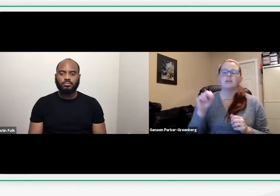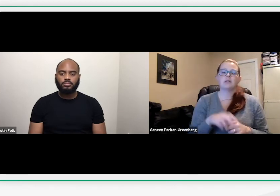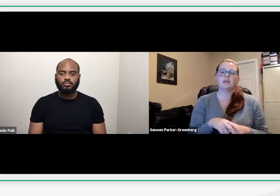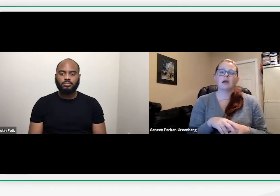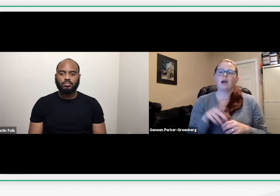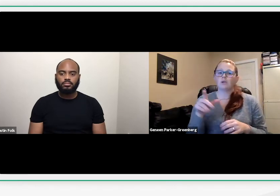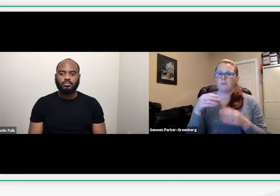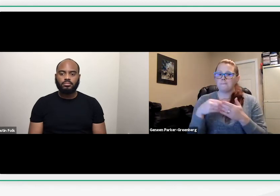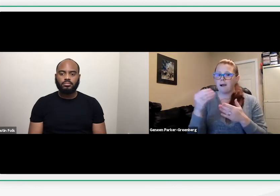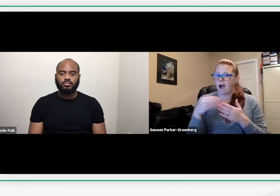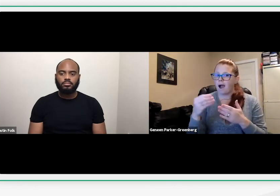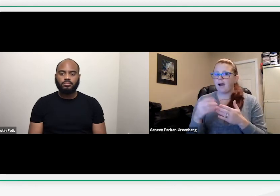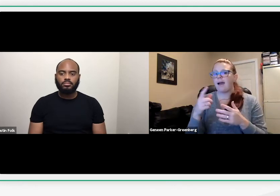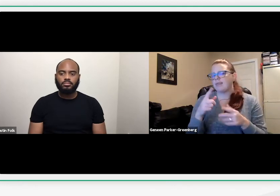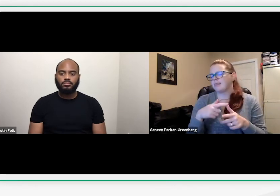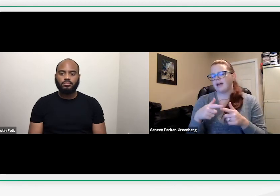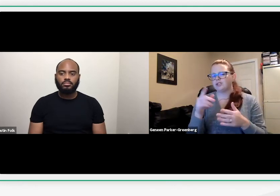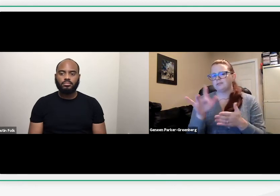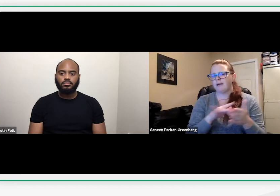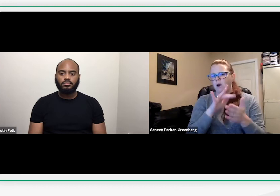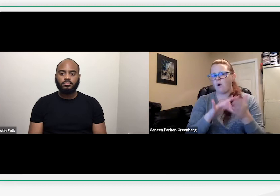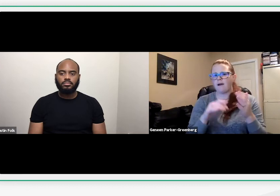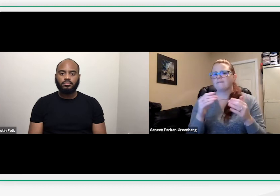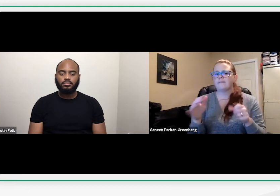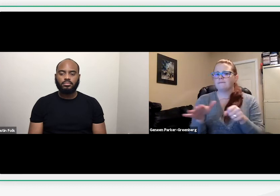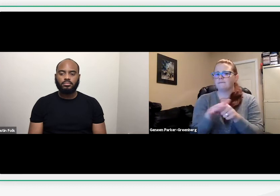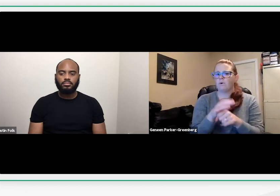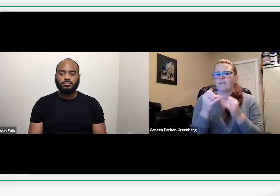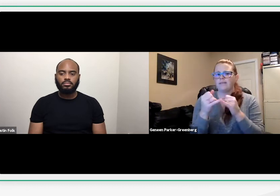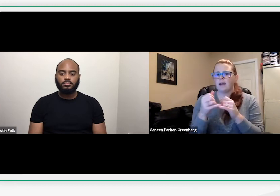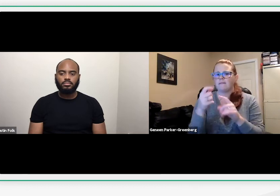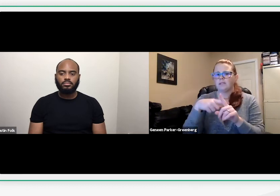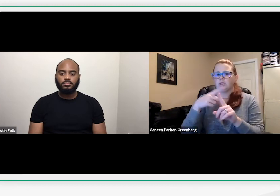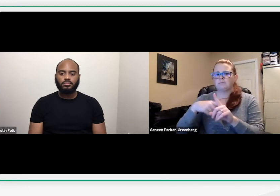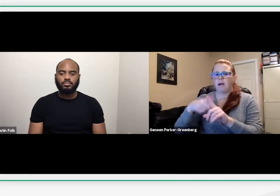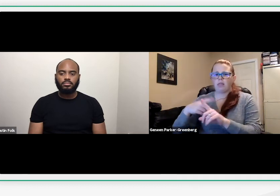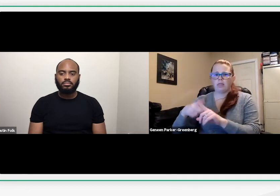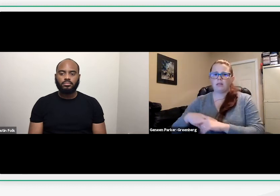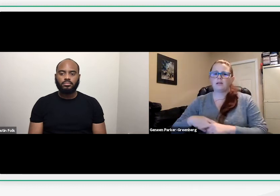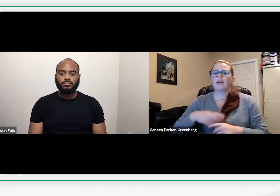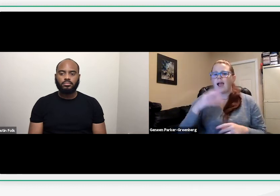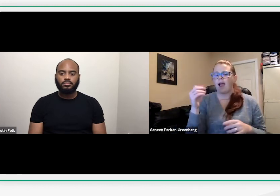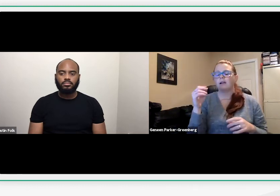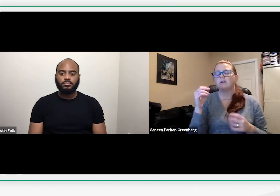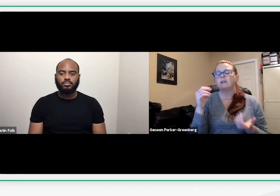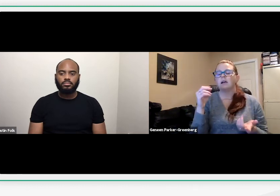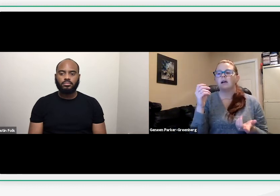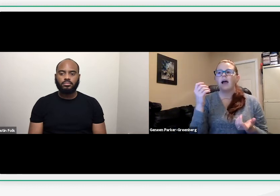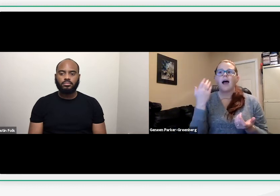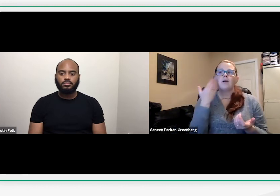explained before. You can make purchases and just pay them off in full at the end of each